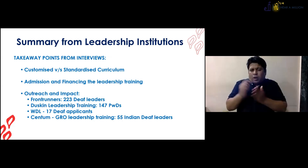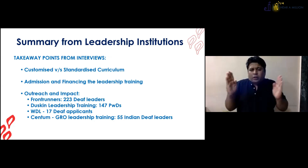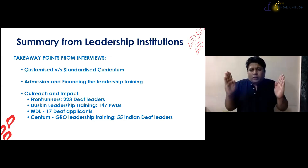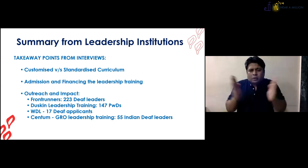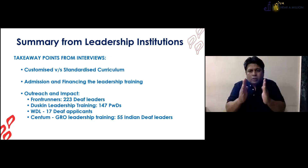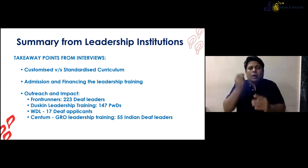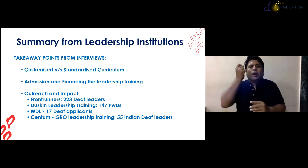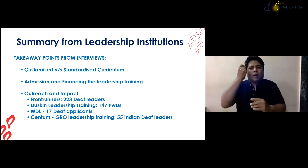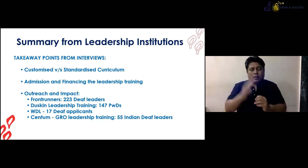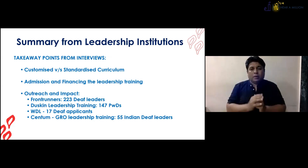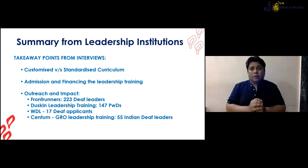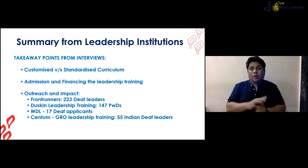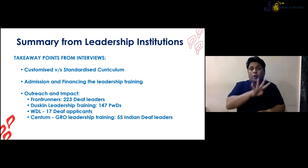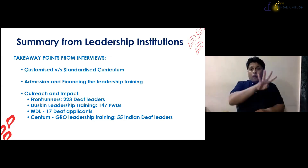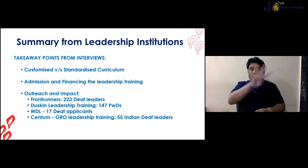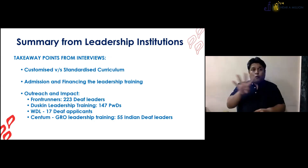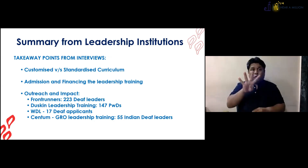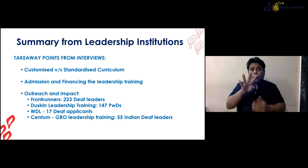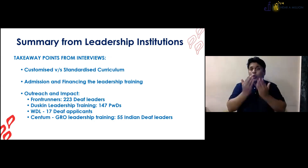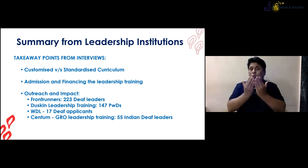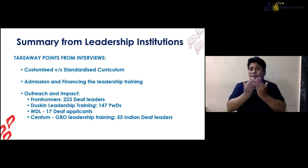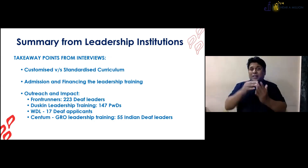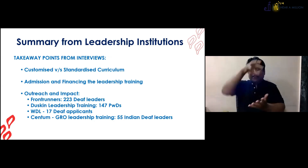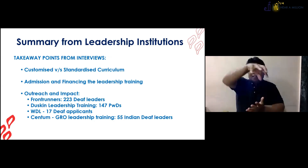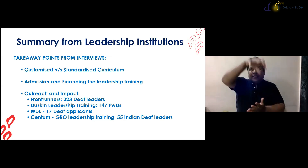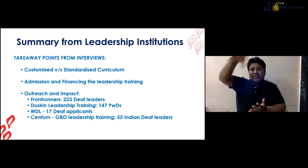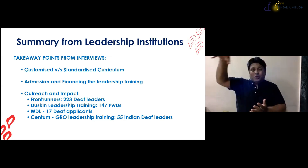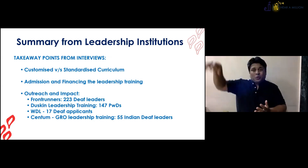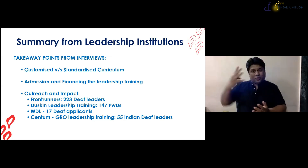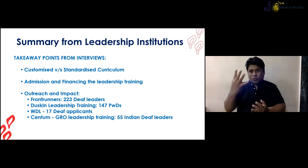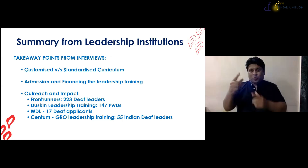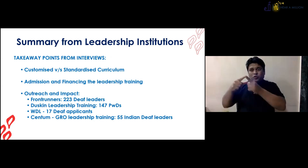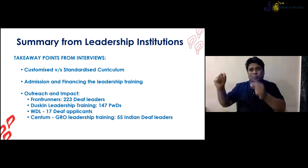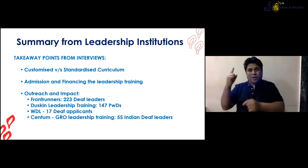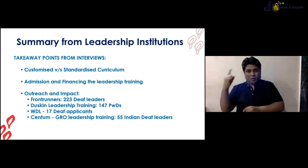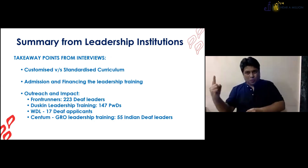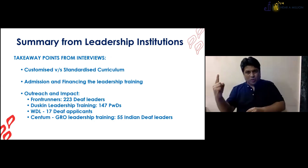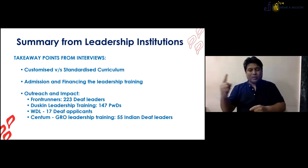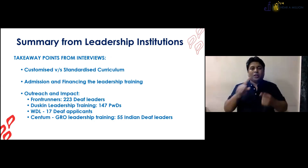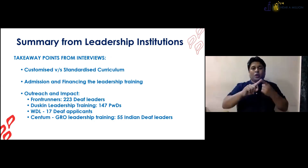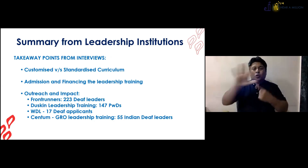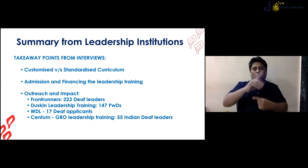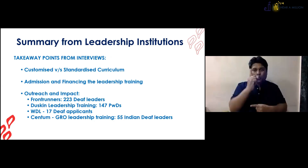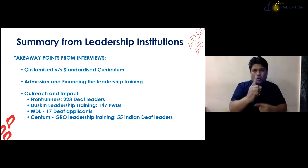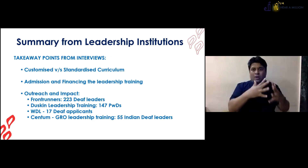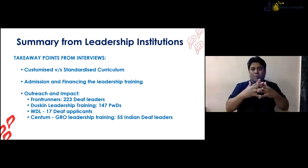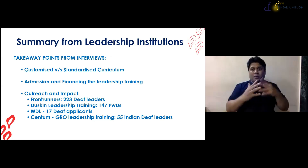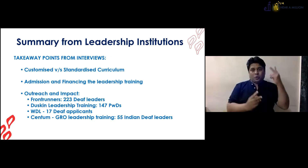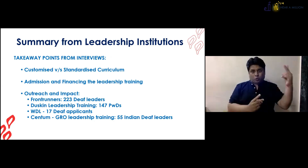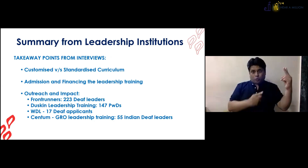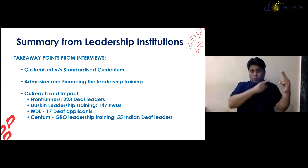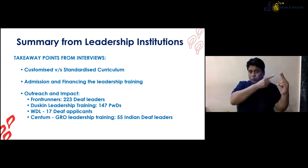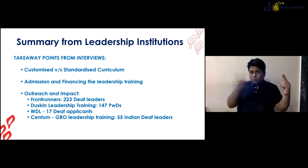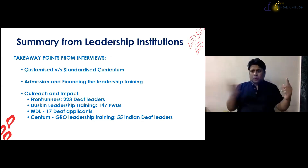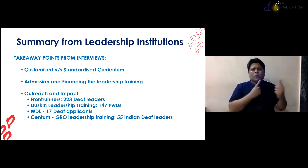So I'll try to cut it short so that it's more clear. So the all 4 institutions, Japan,